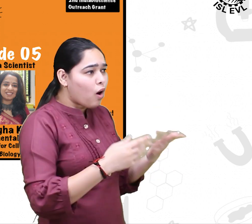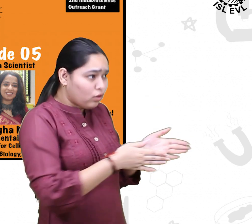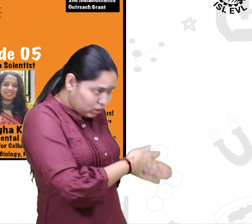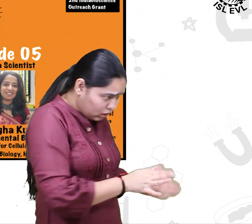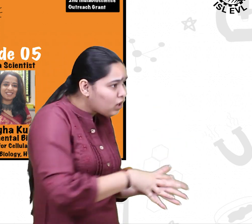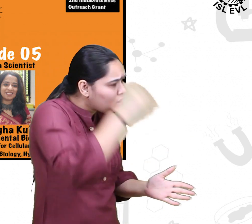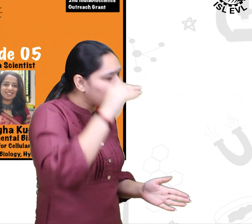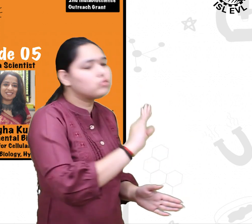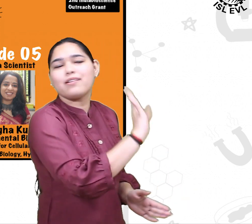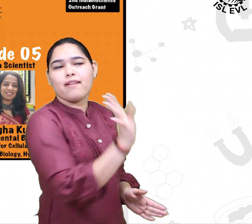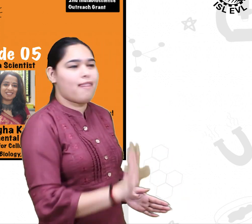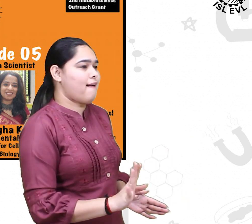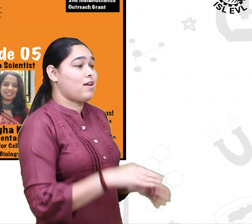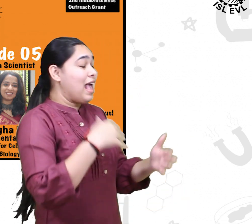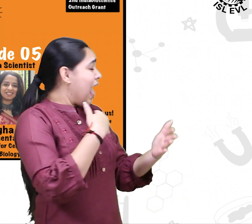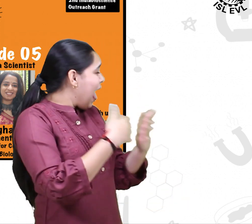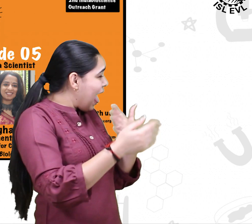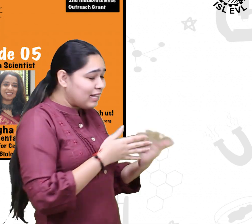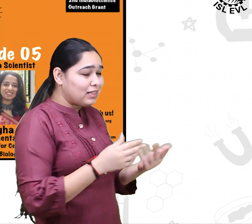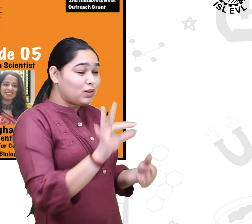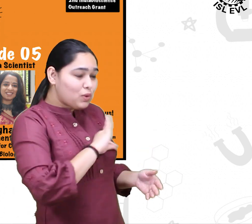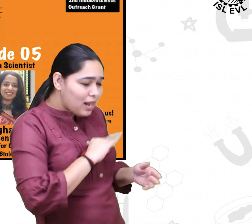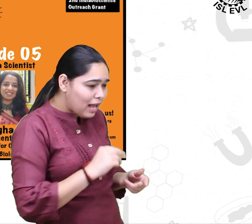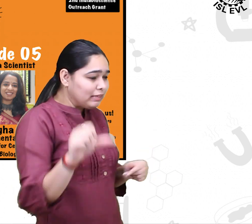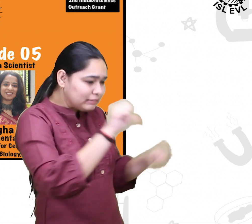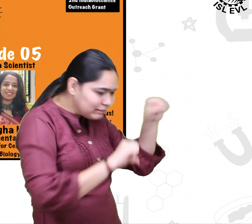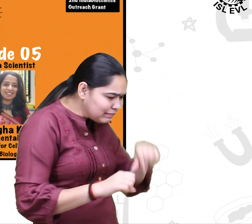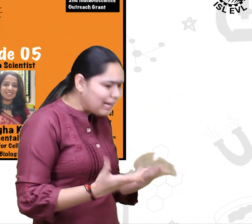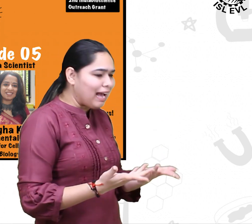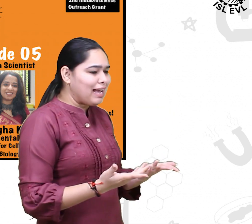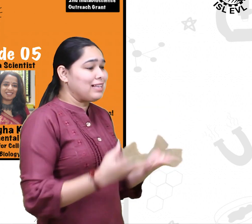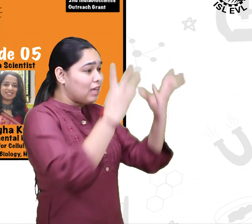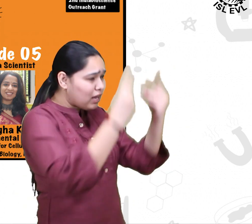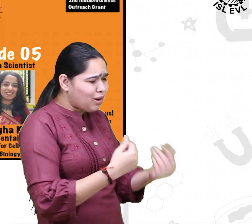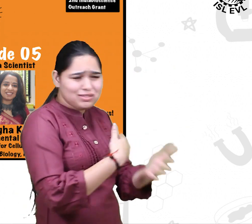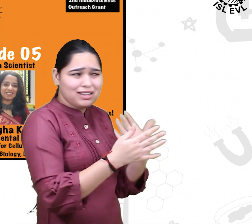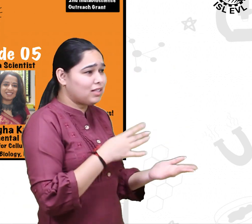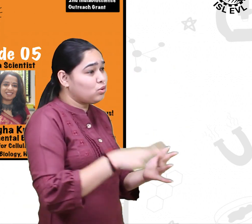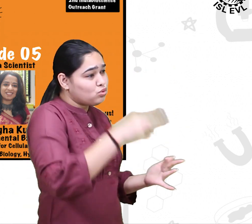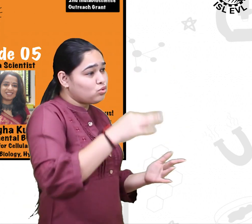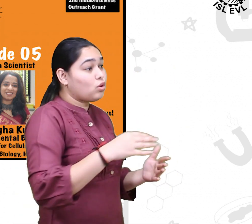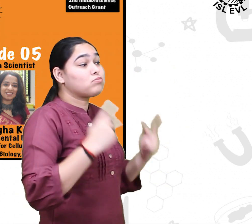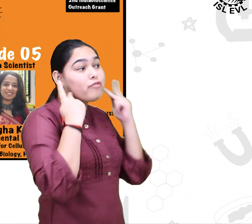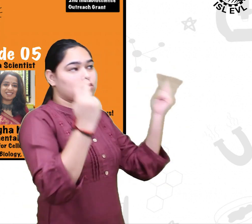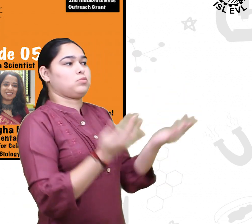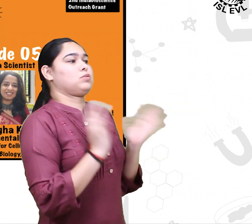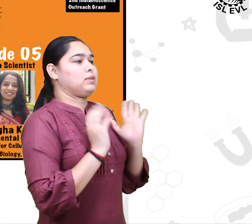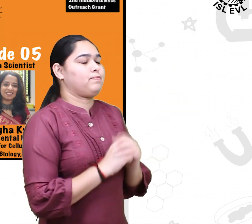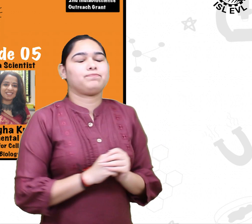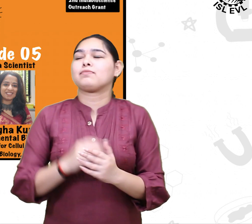can be Sachin in your comfort zone, right? And that's the most important thing. Thank you so